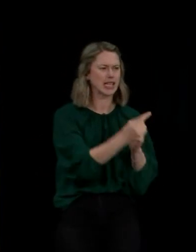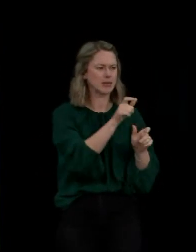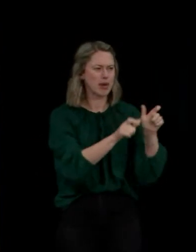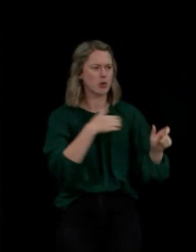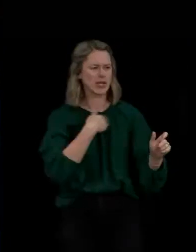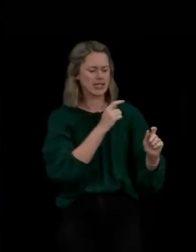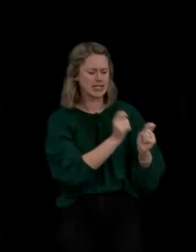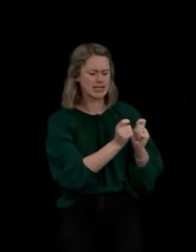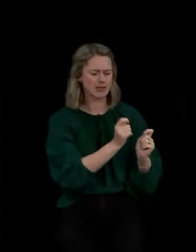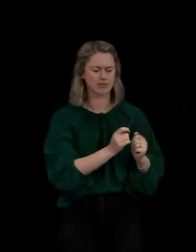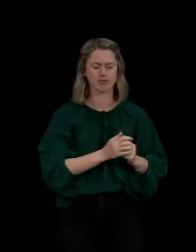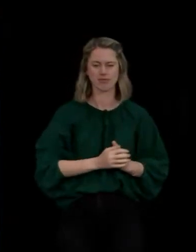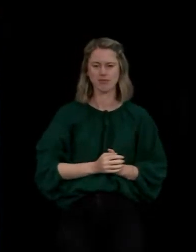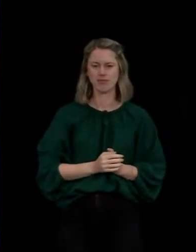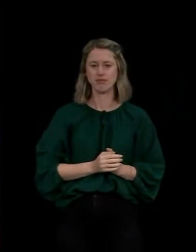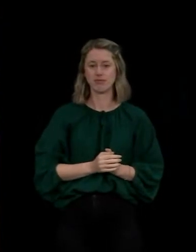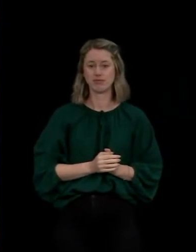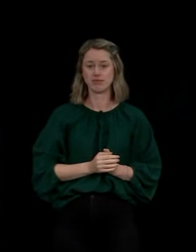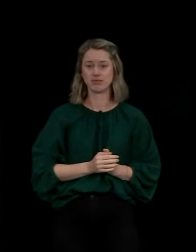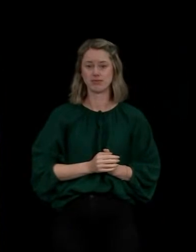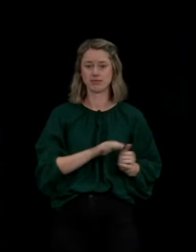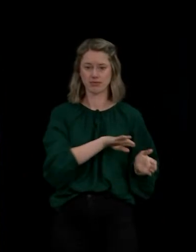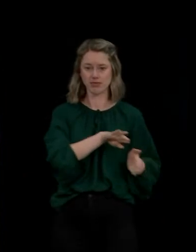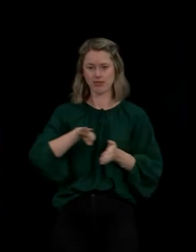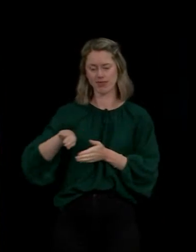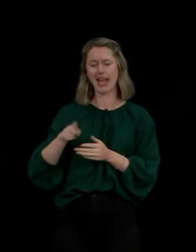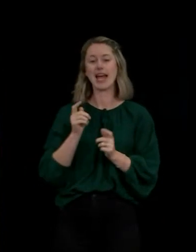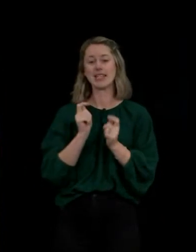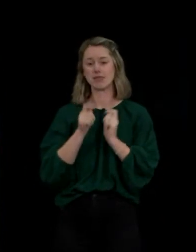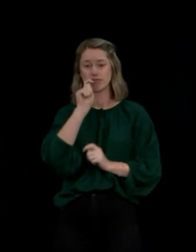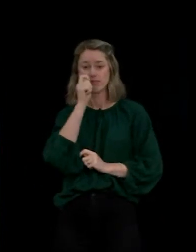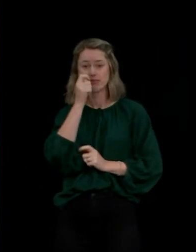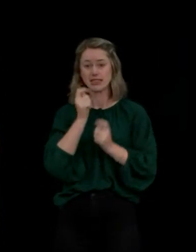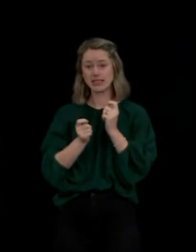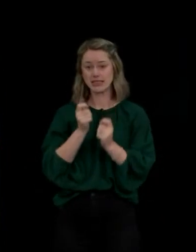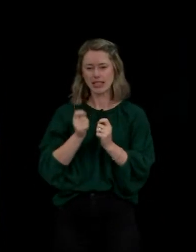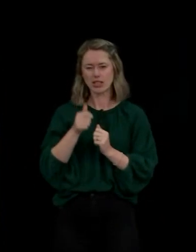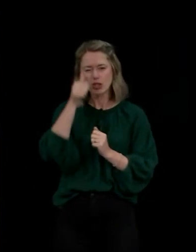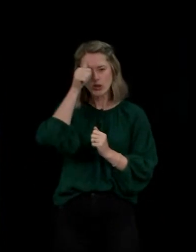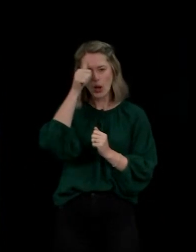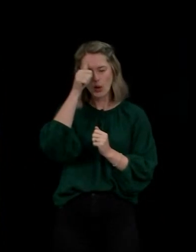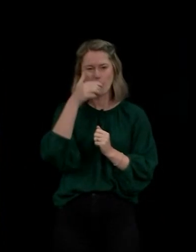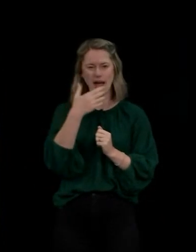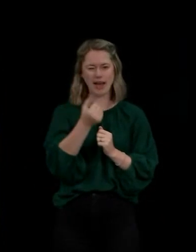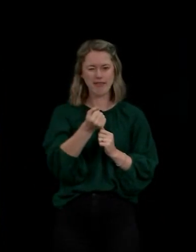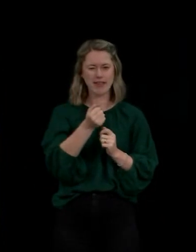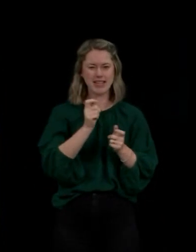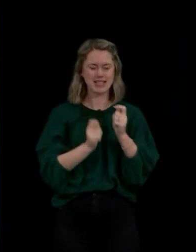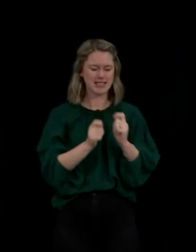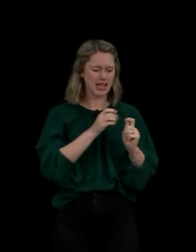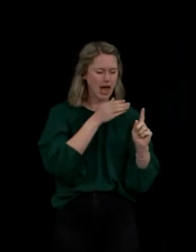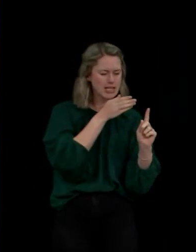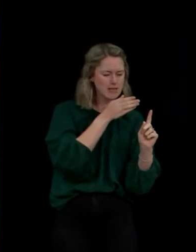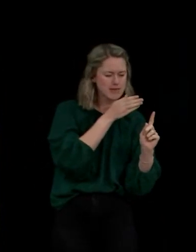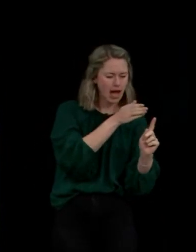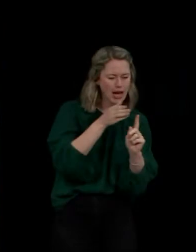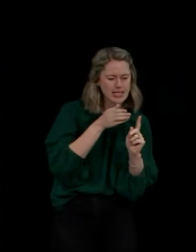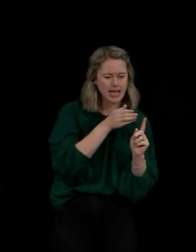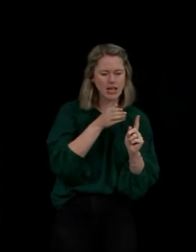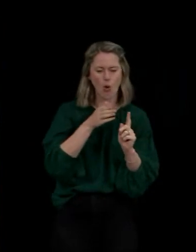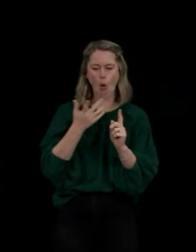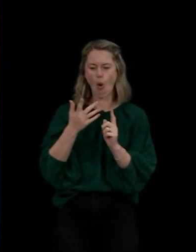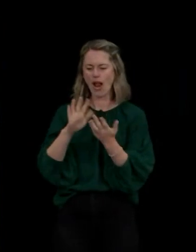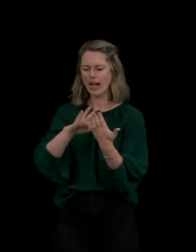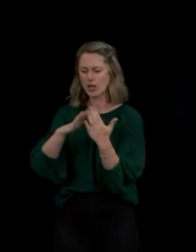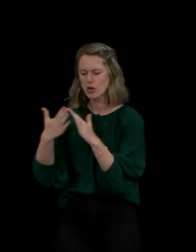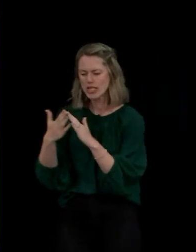action. And on the subject of testing, you'll be aware there is both targeted and surveillance, wider